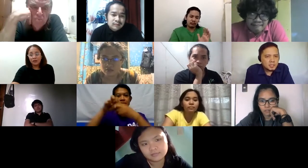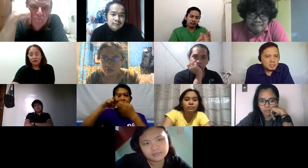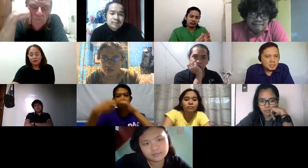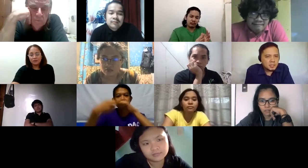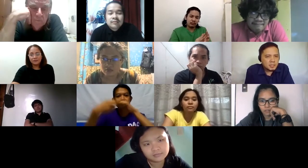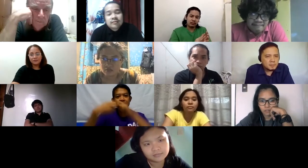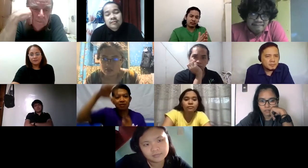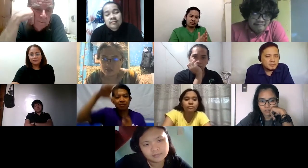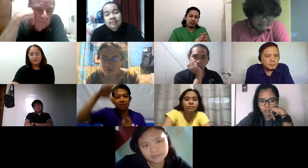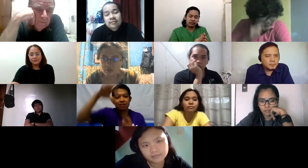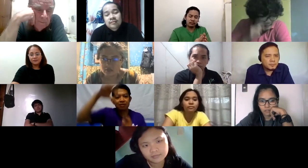good.